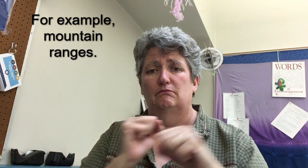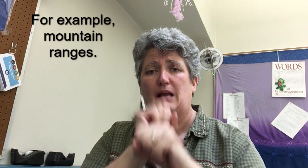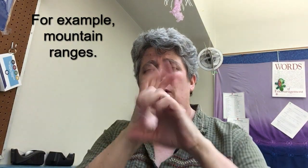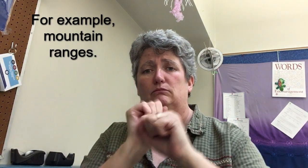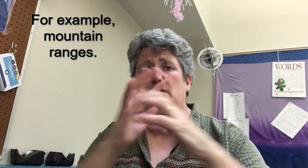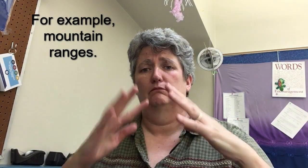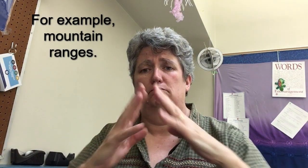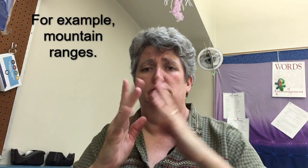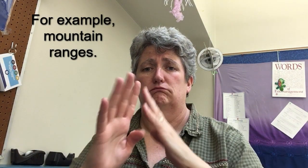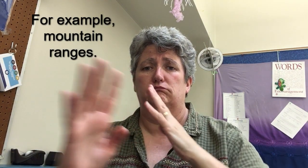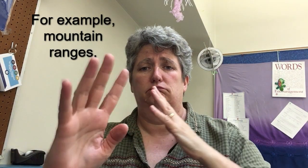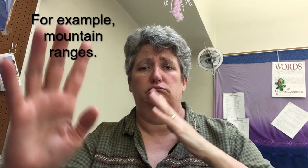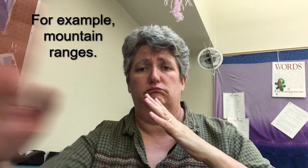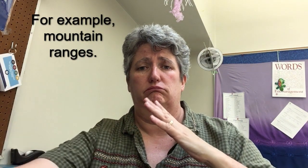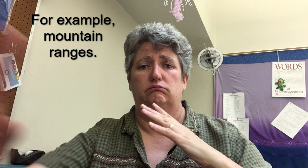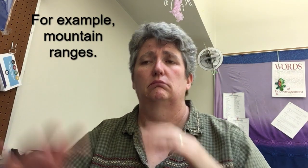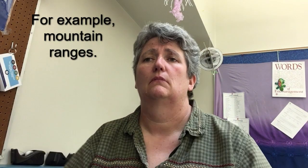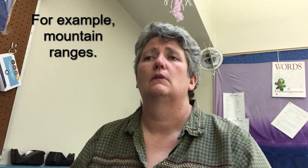lots of mountains in a row.